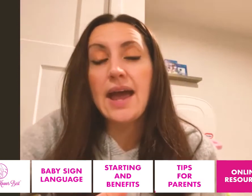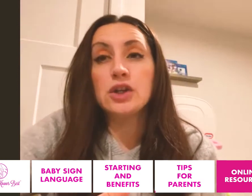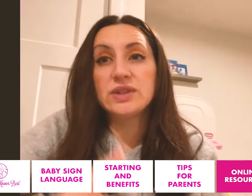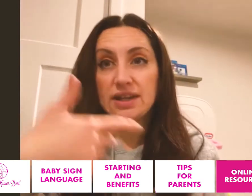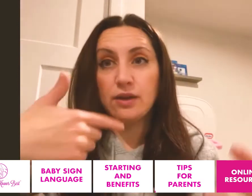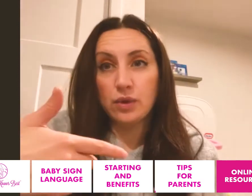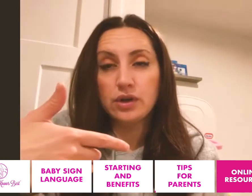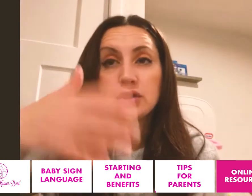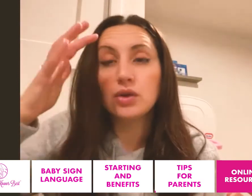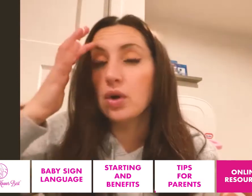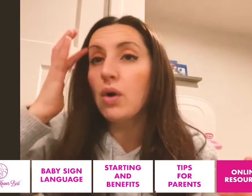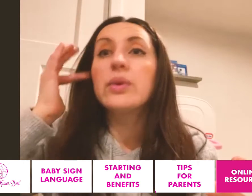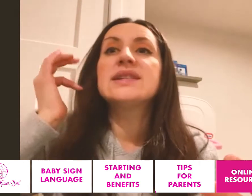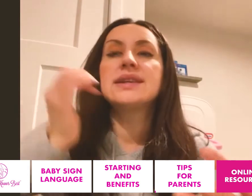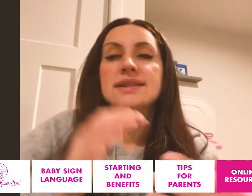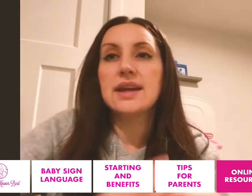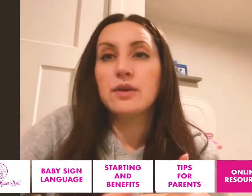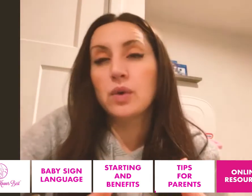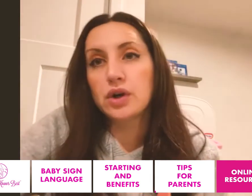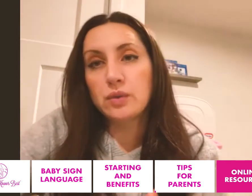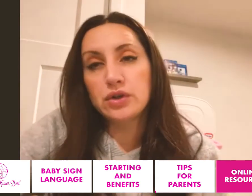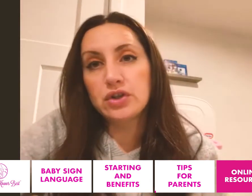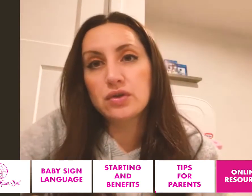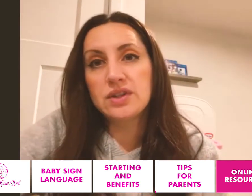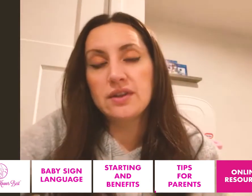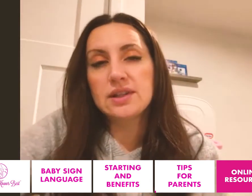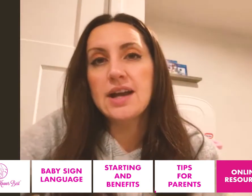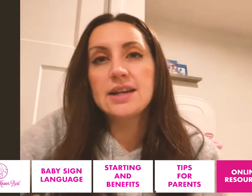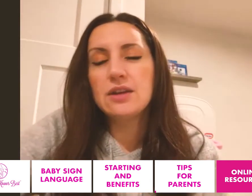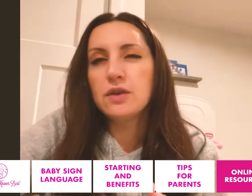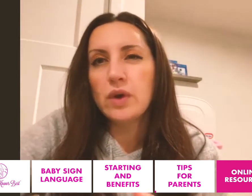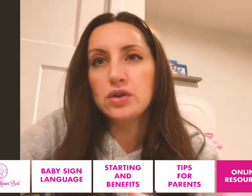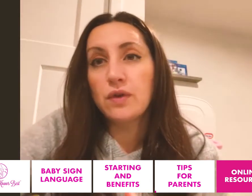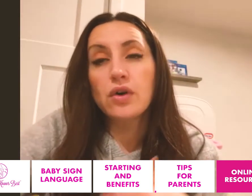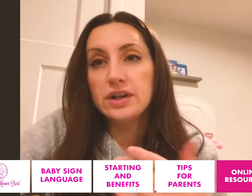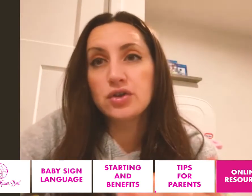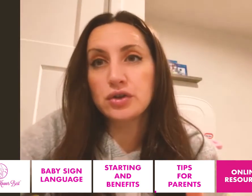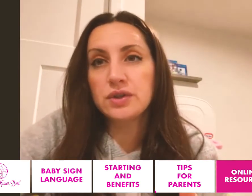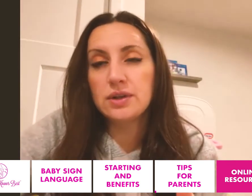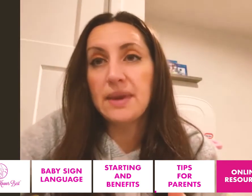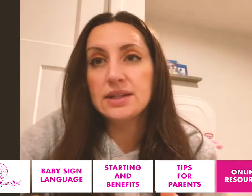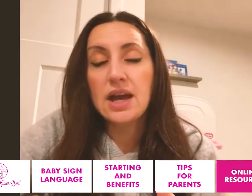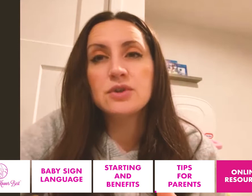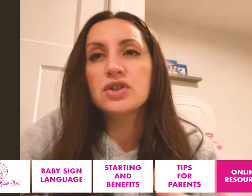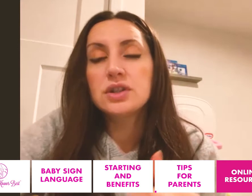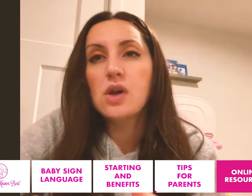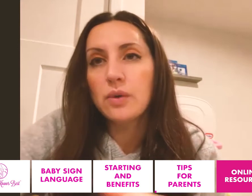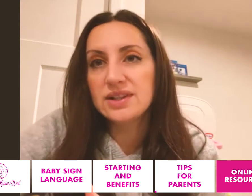you would say the word. So you're always going to say the word when you're introducing the sign. And even when you've already introduced it many times, you're still always going to say